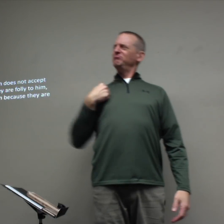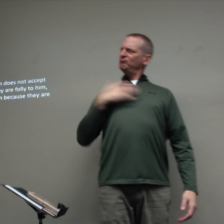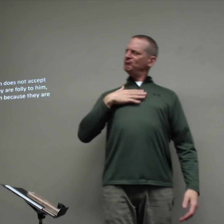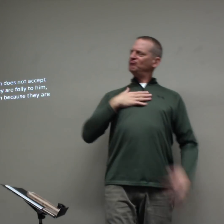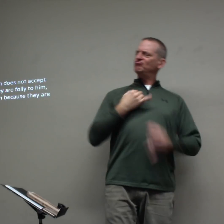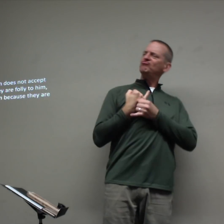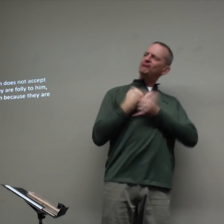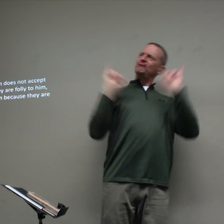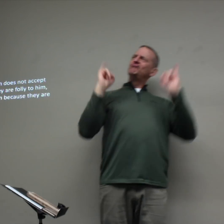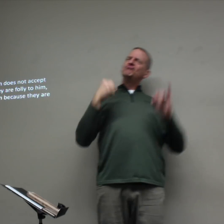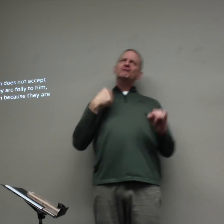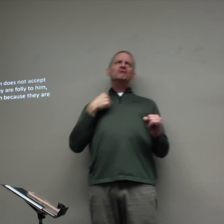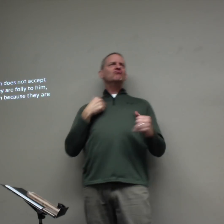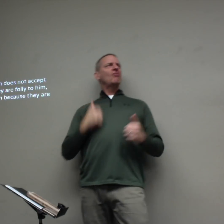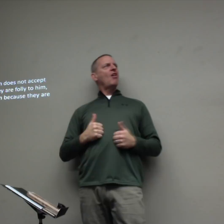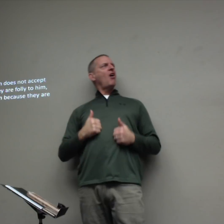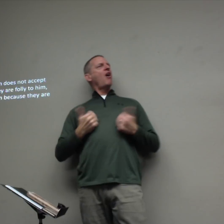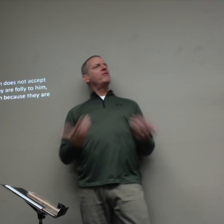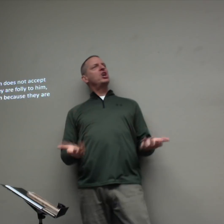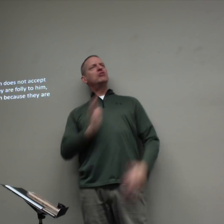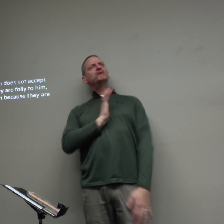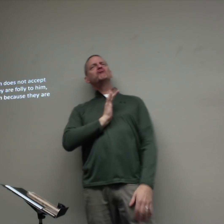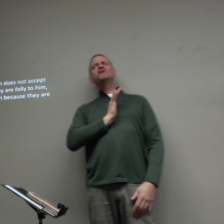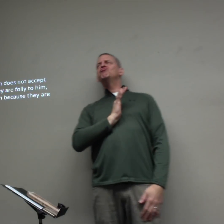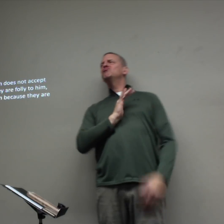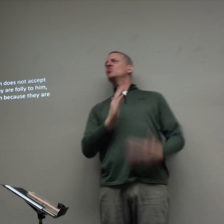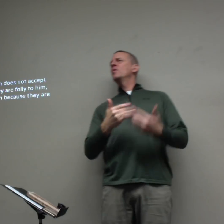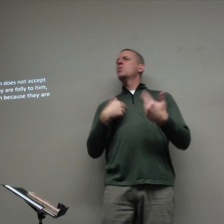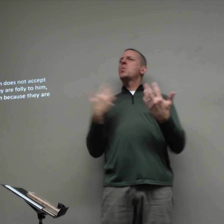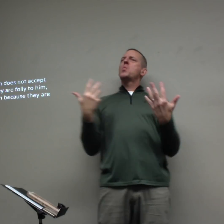about it. So I am myself, I live my own life. I am independent.